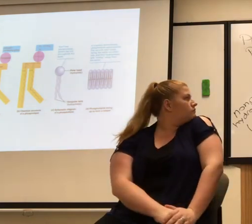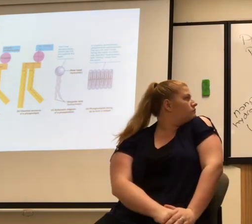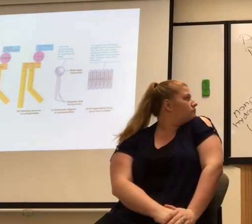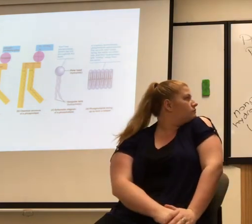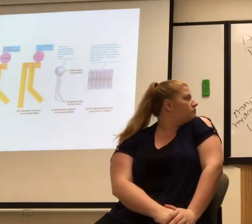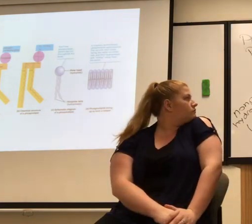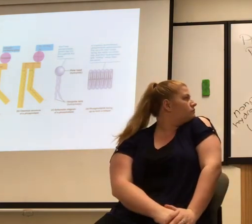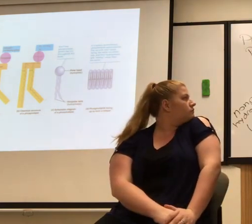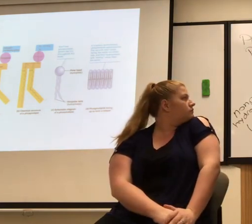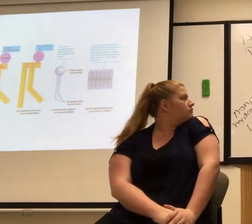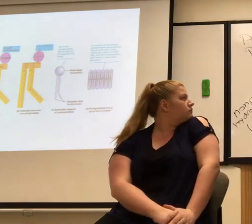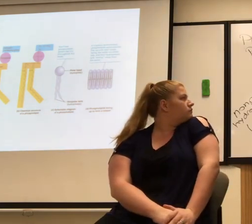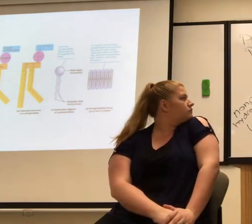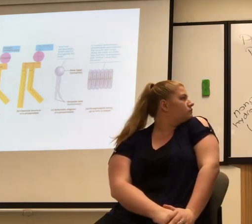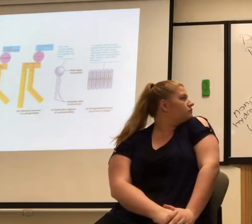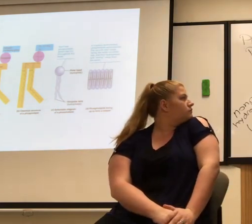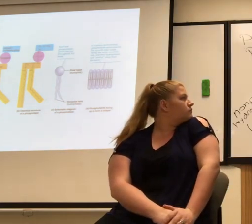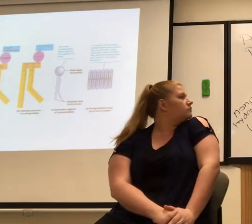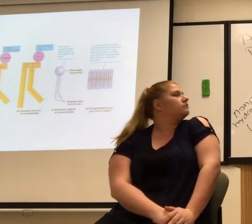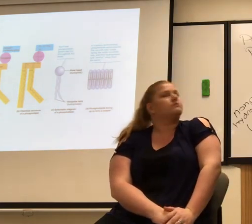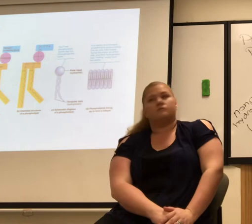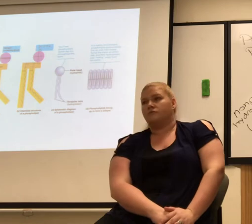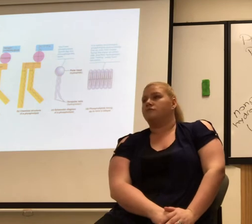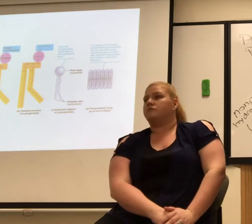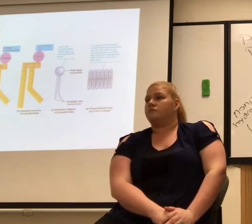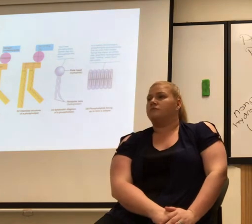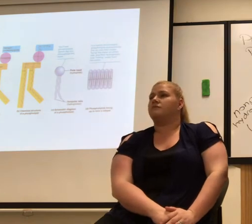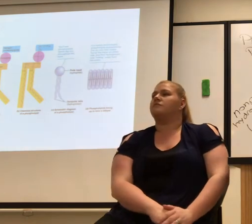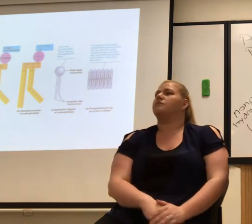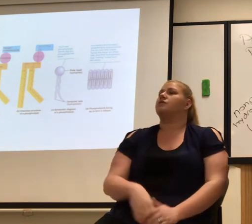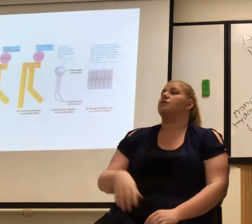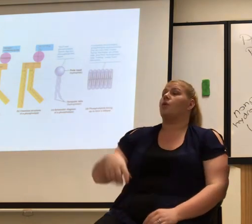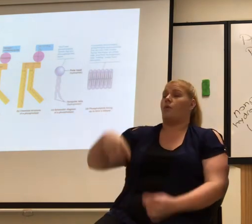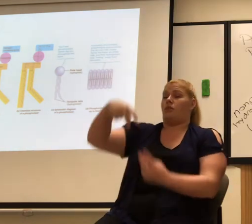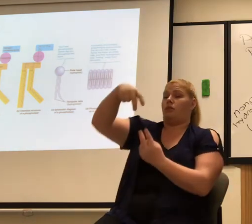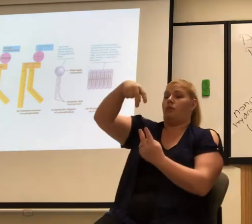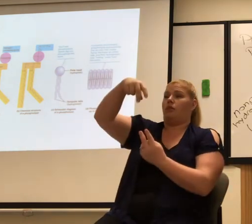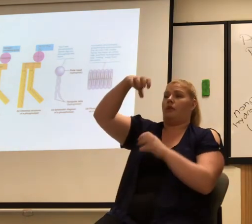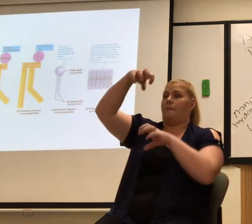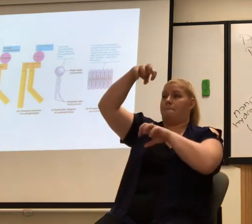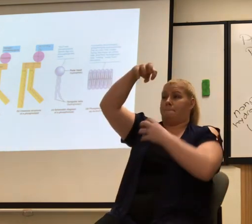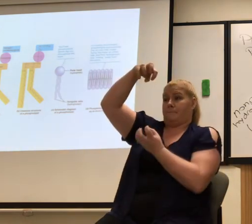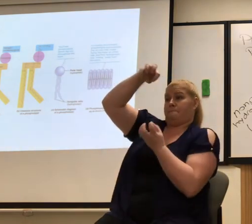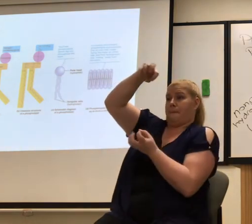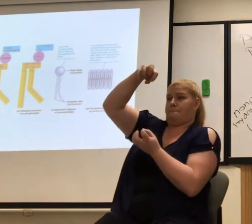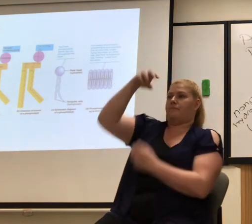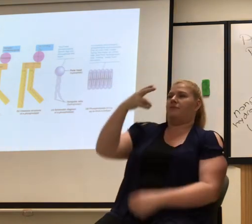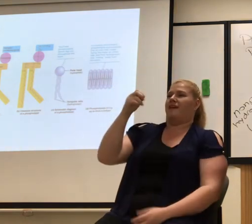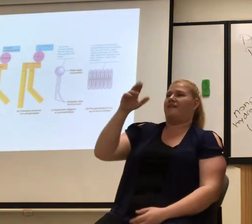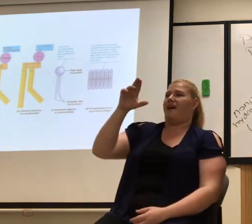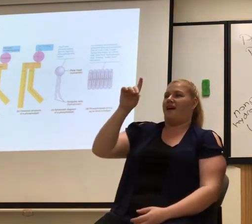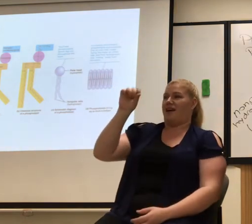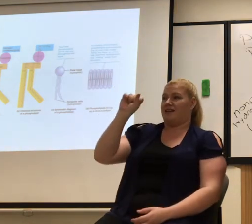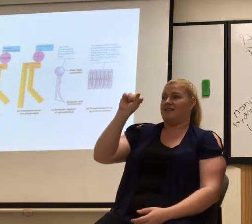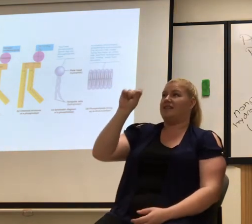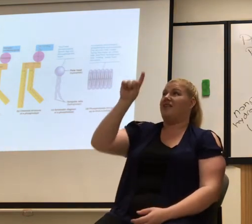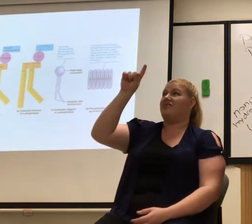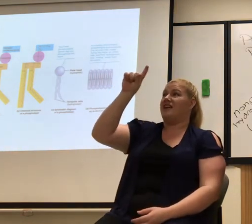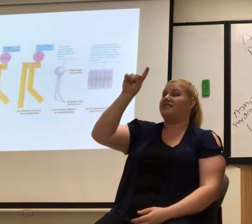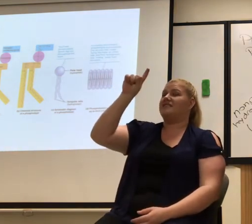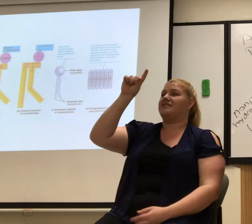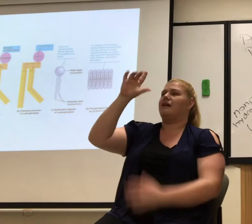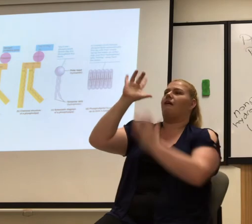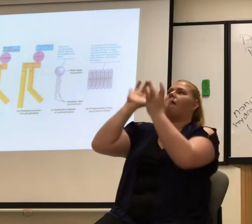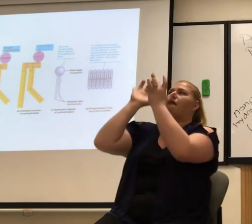Phospholipid bilayer in cell membranes. The polar heads face the watery environment, whether